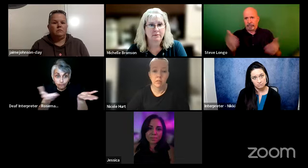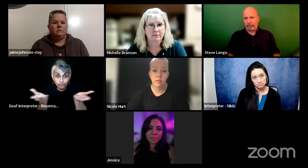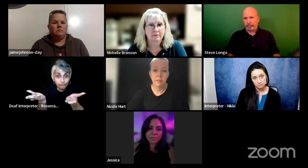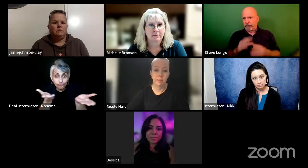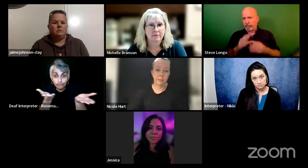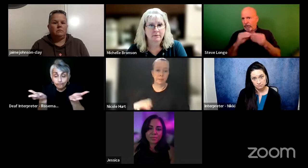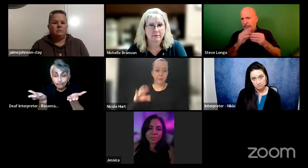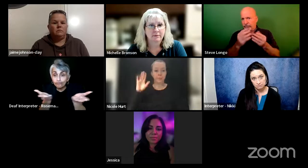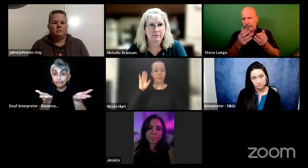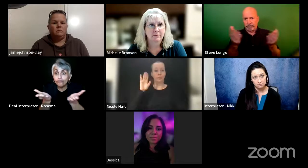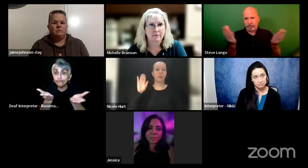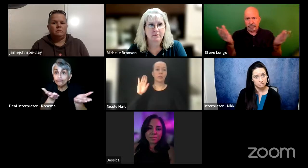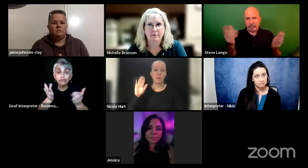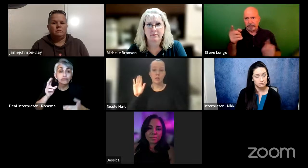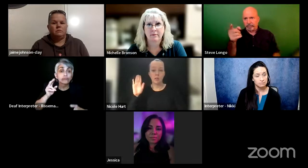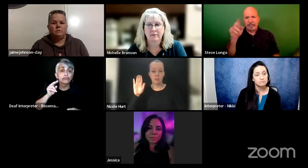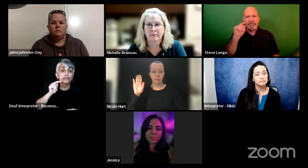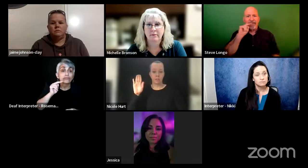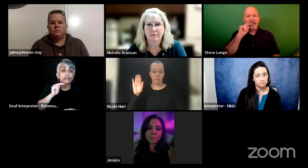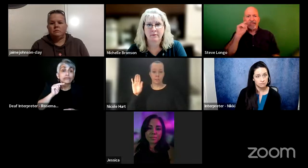member. Is there any discussion?